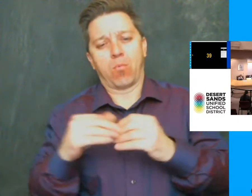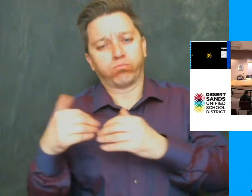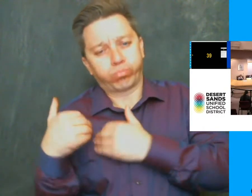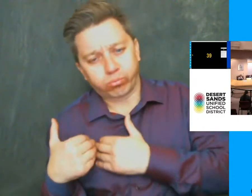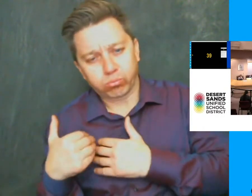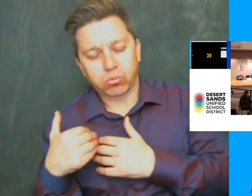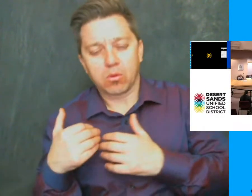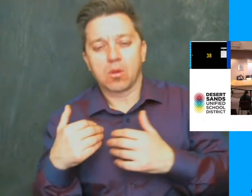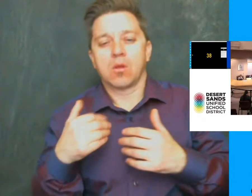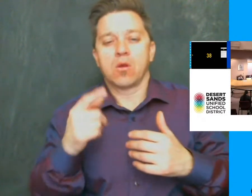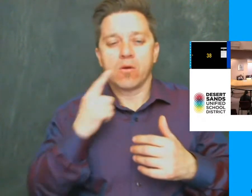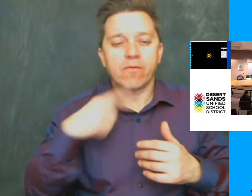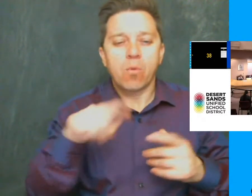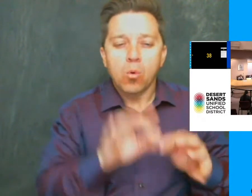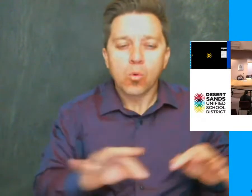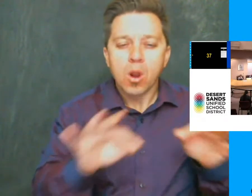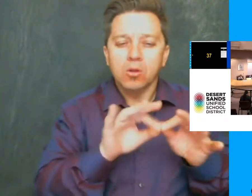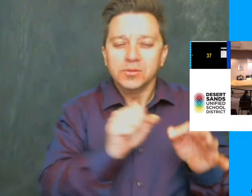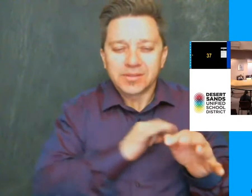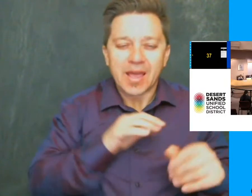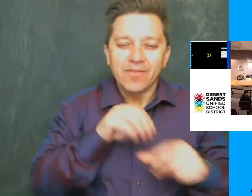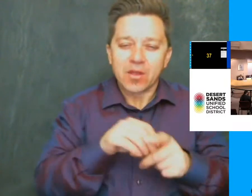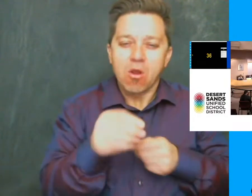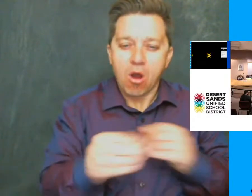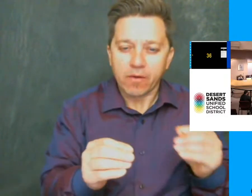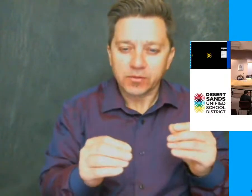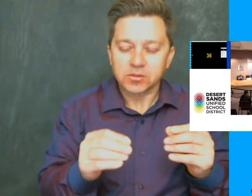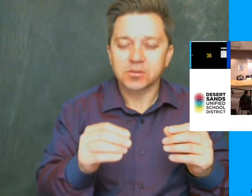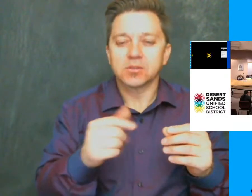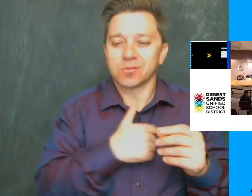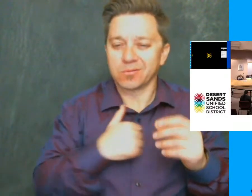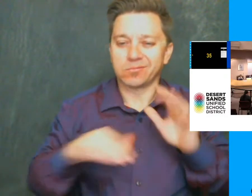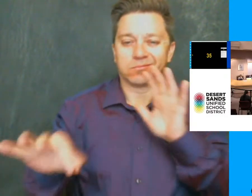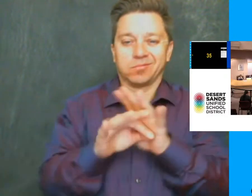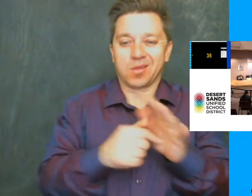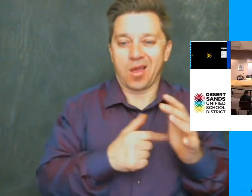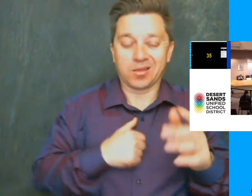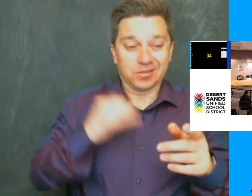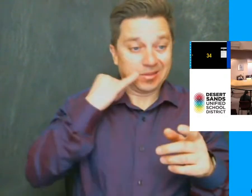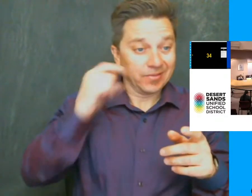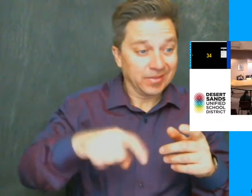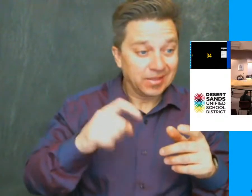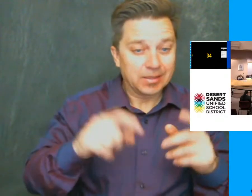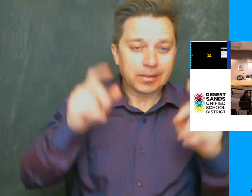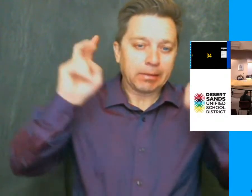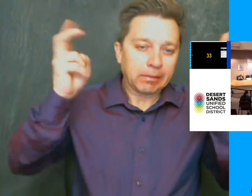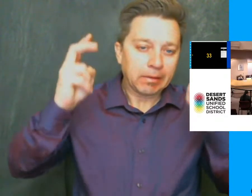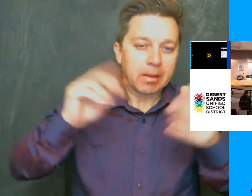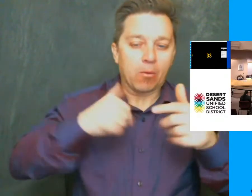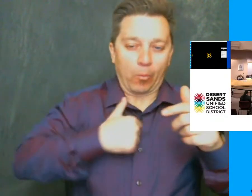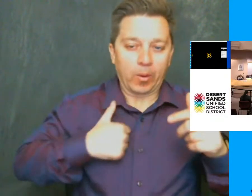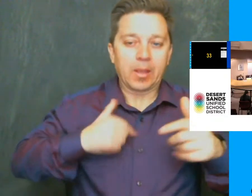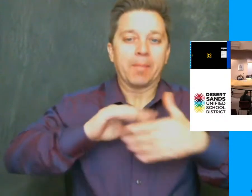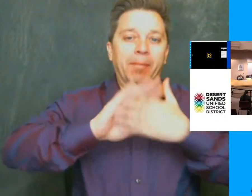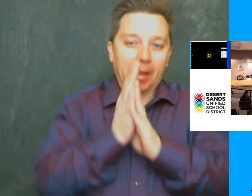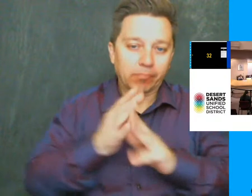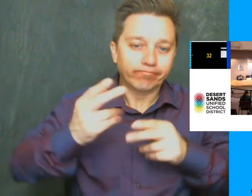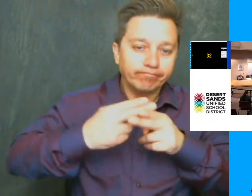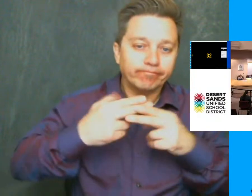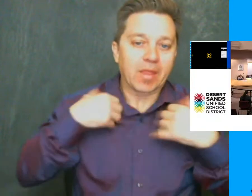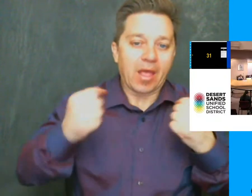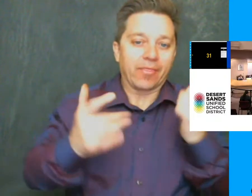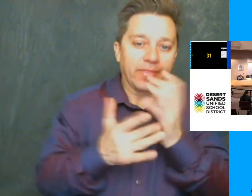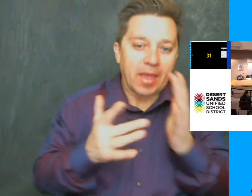for the clerical staff in the office. We have been designated, when the need arises, in quotes, health techs, to attend to students